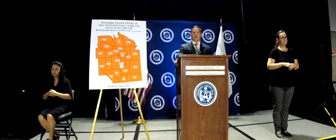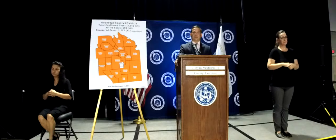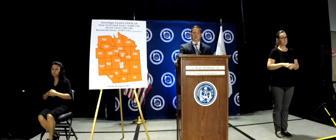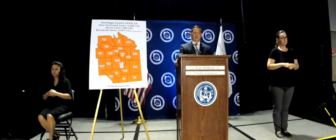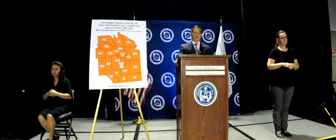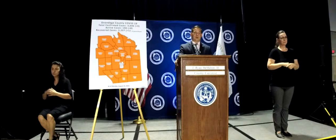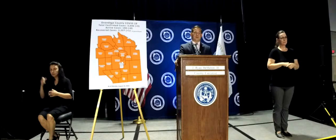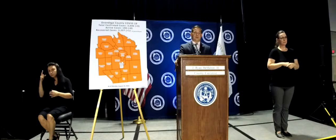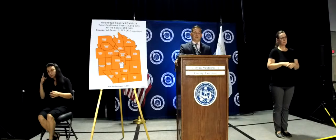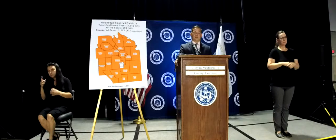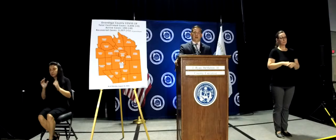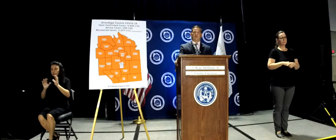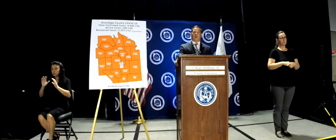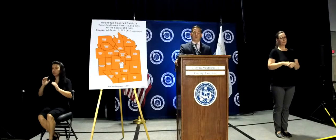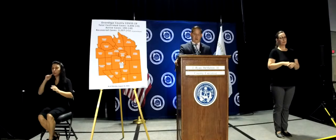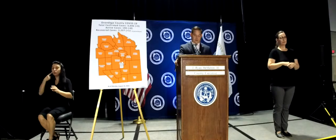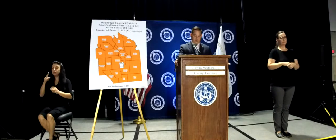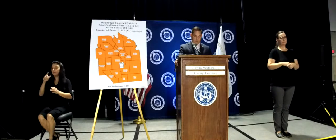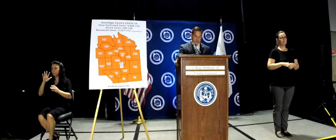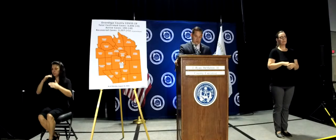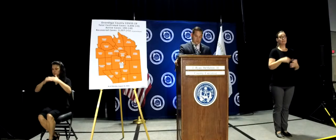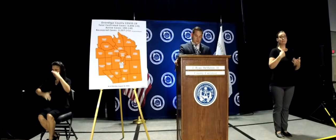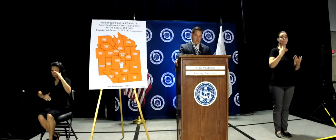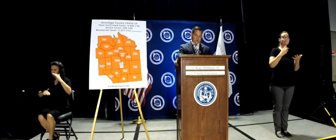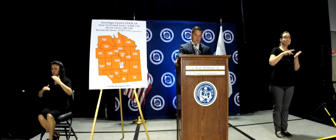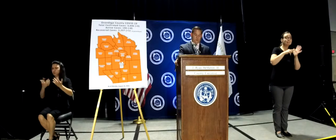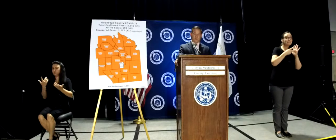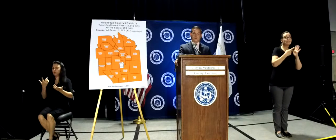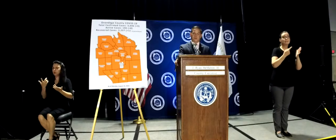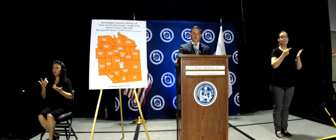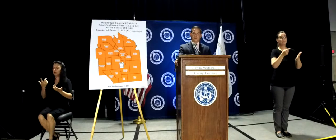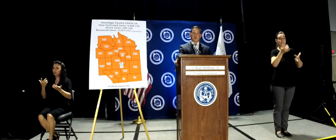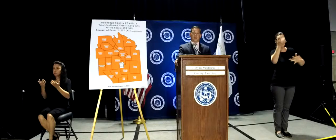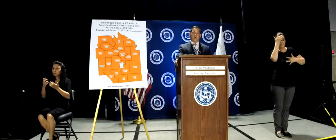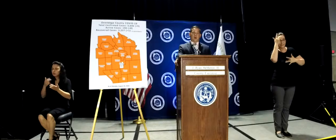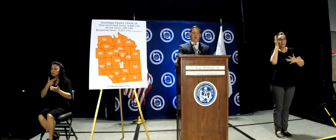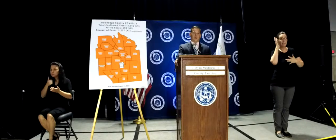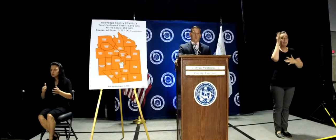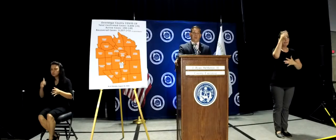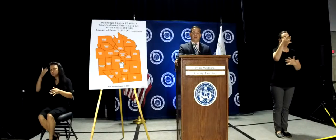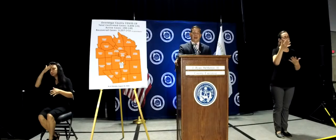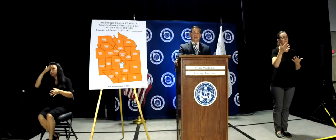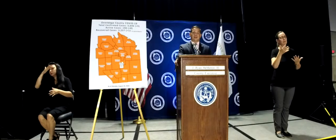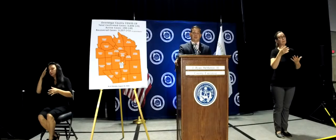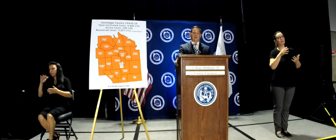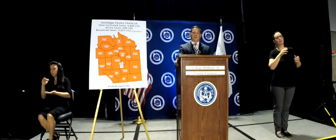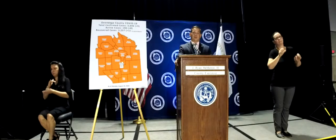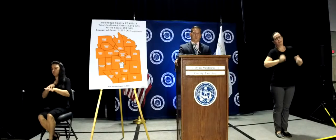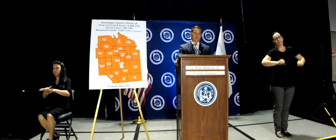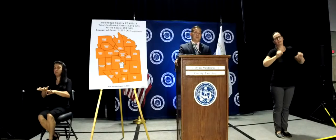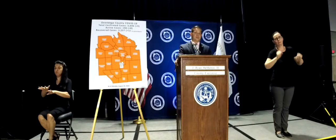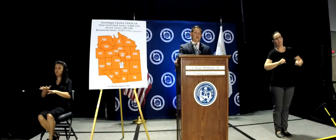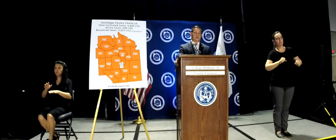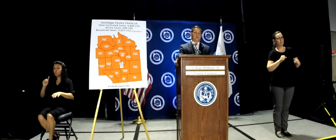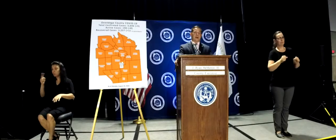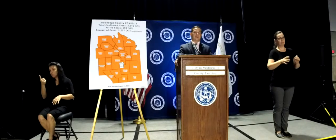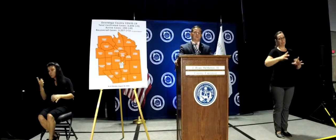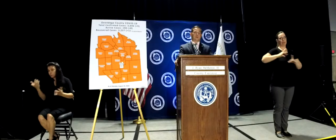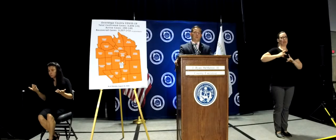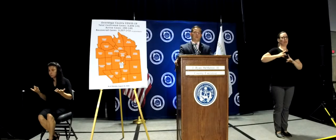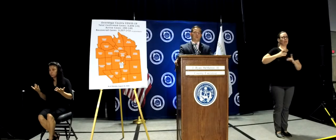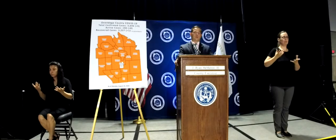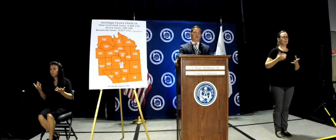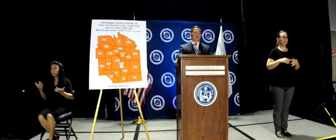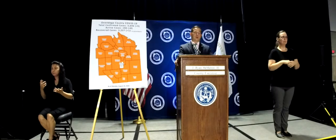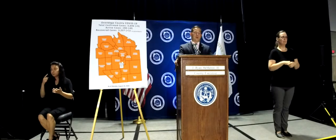age kids essentially have COVID out of the 3,646. We can contact trace all 26 cases back